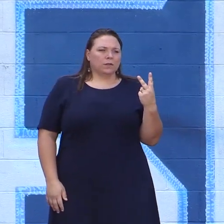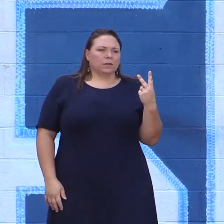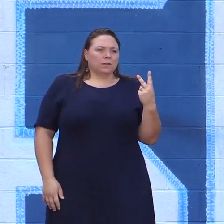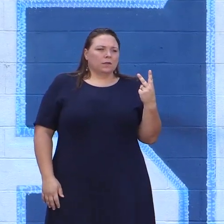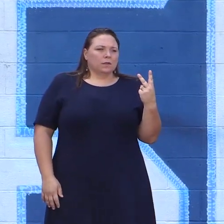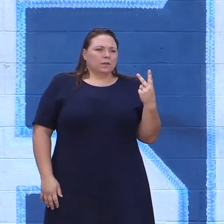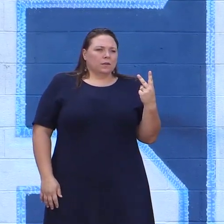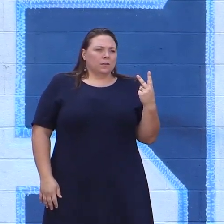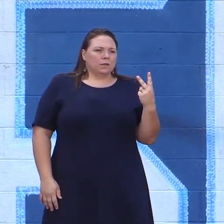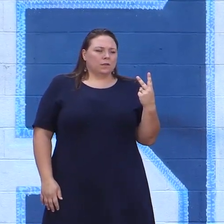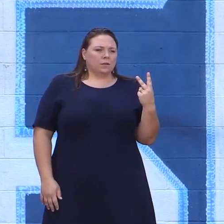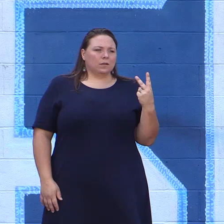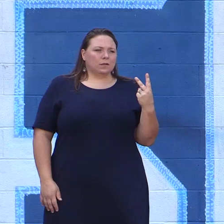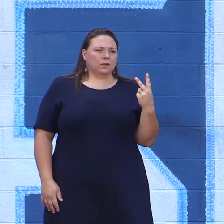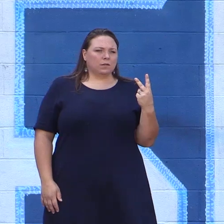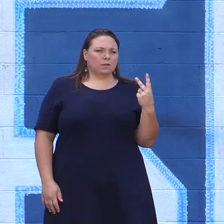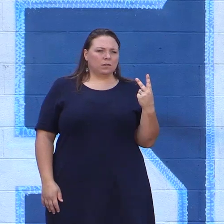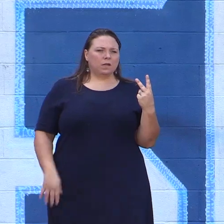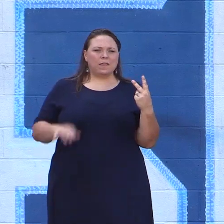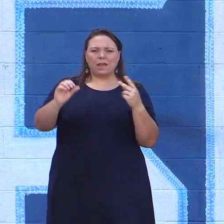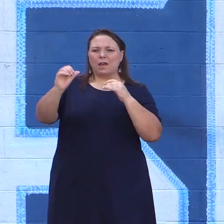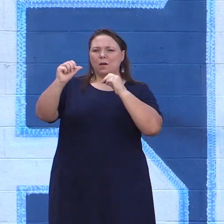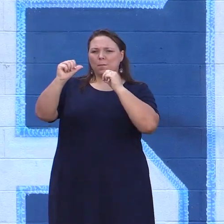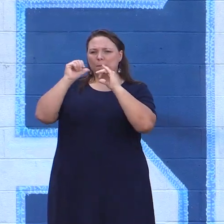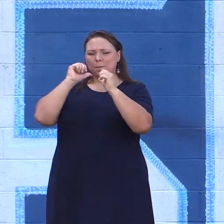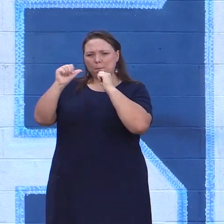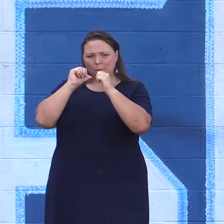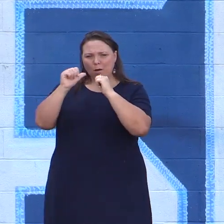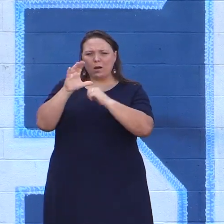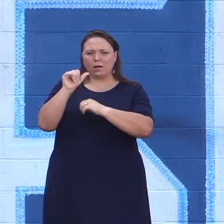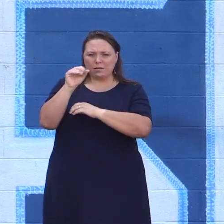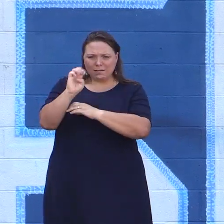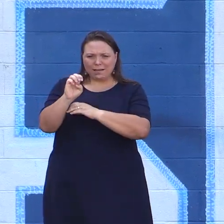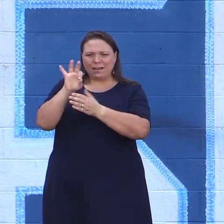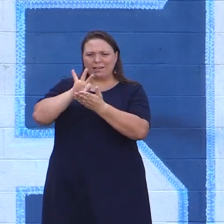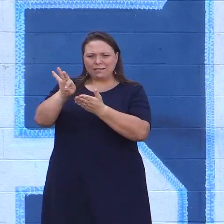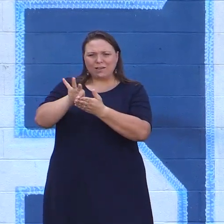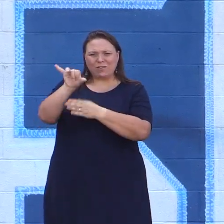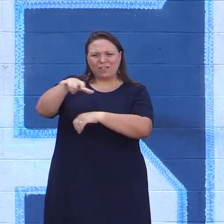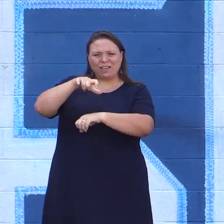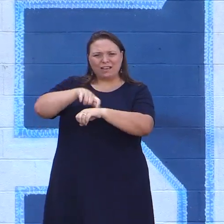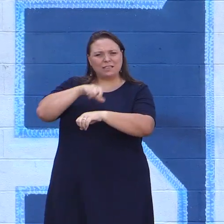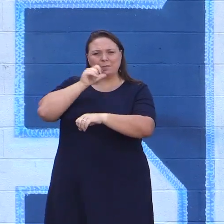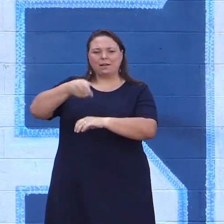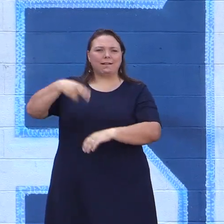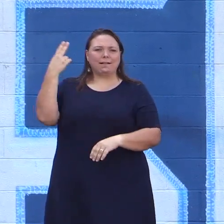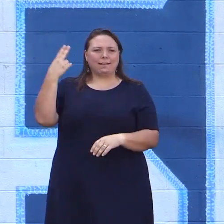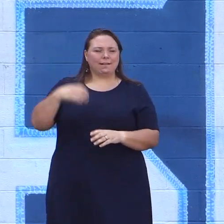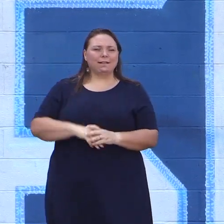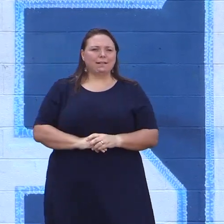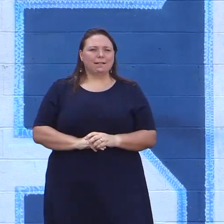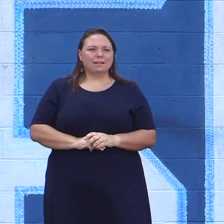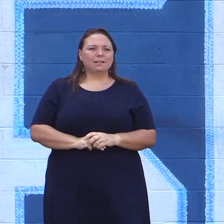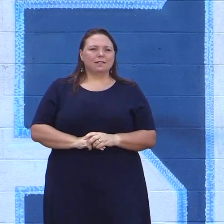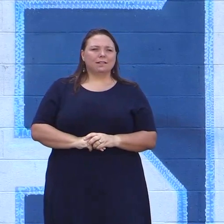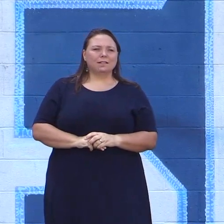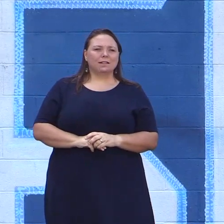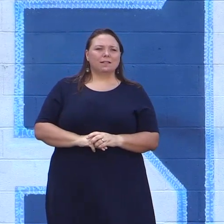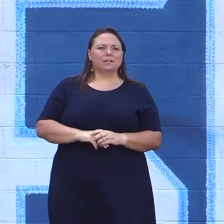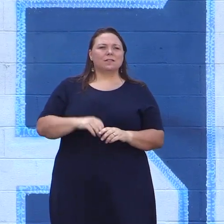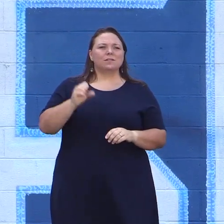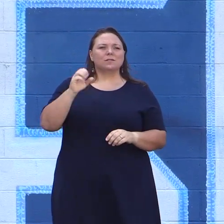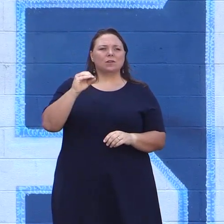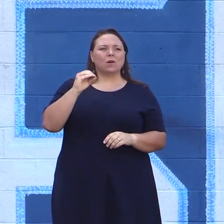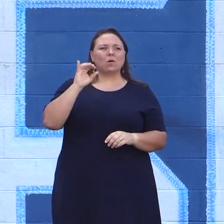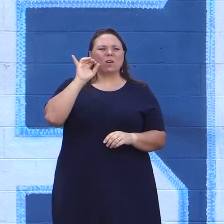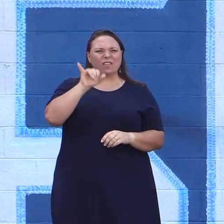bar case count was not at that time super high. And I think what you're hearing is